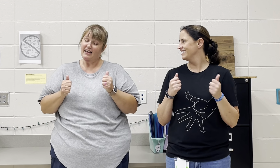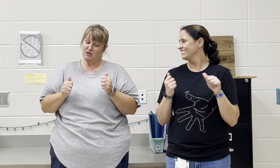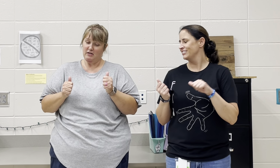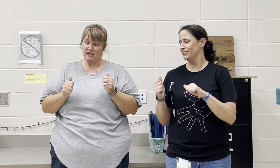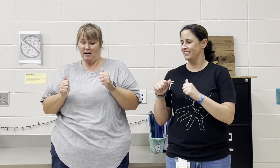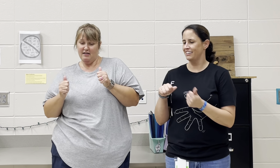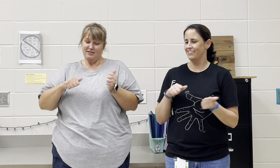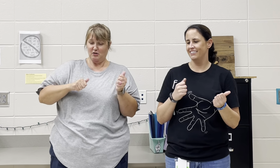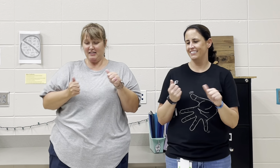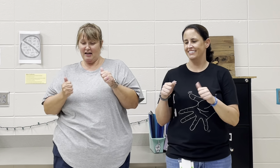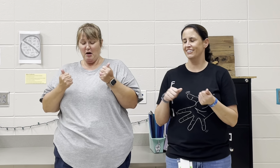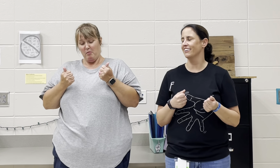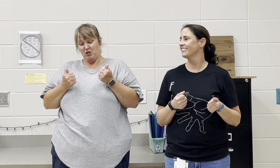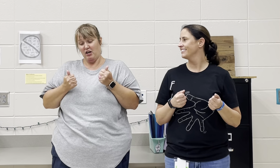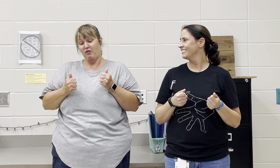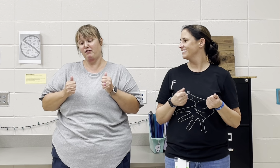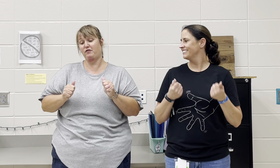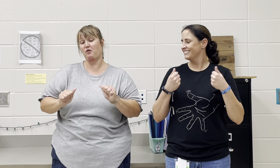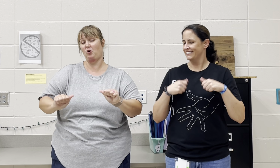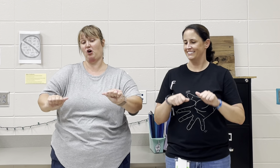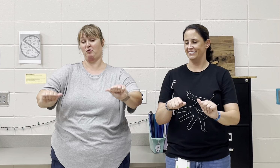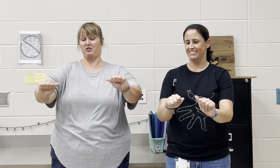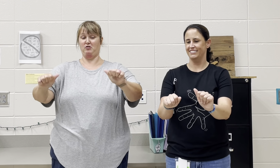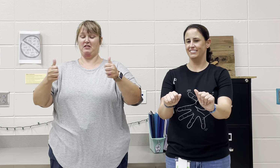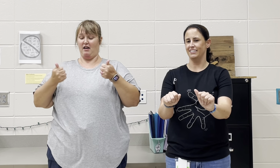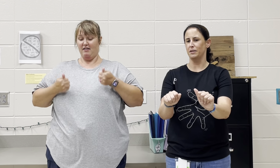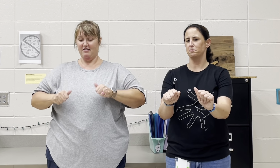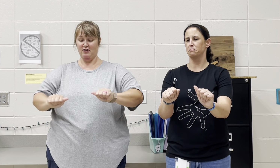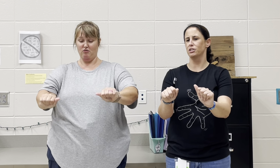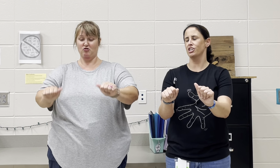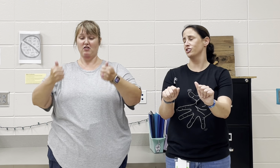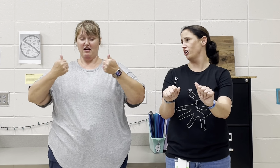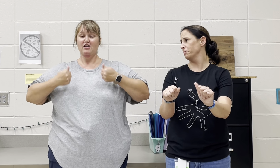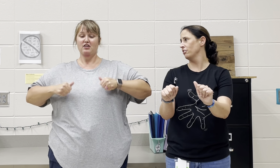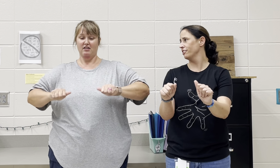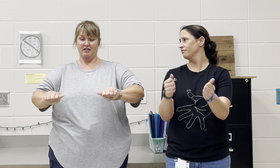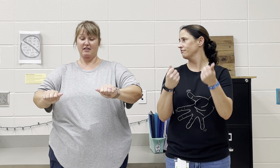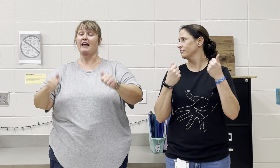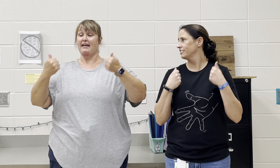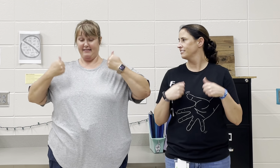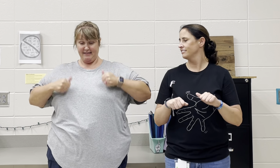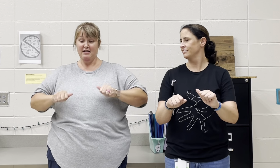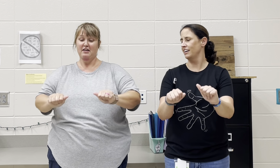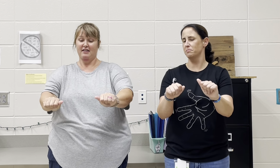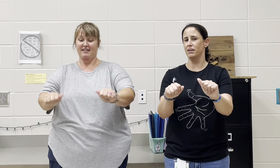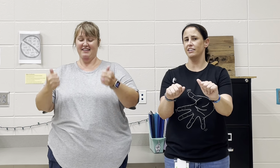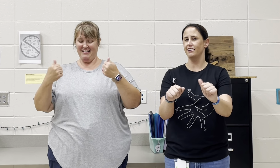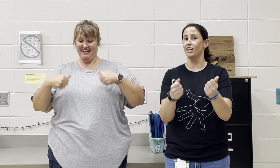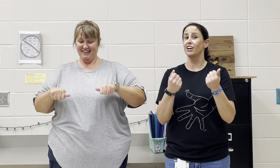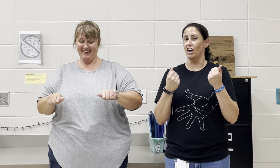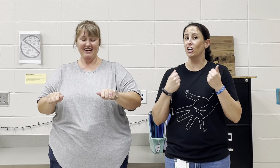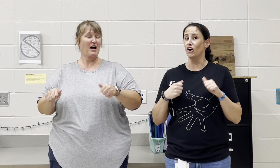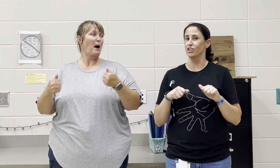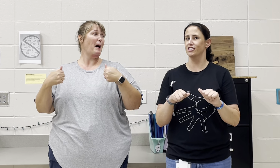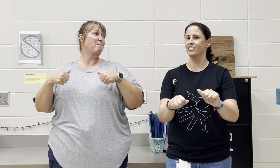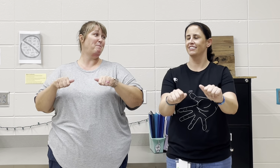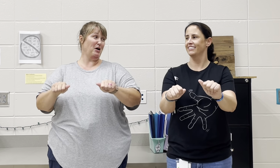tootie top. Tootie top. Tootie top. Okay. But you're gonna go forward with your tootie top. Like so pushing a shopping cart. yes. Not a buggy, a cart. A